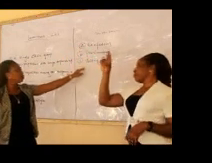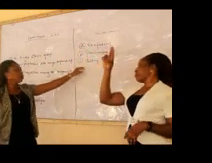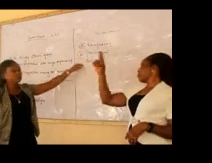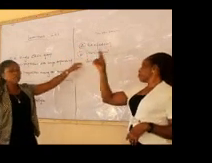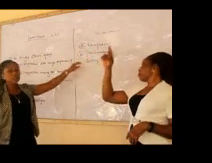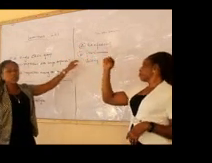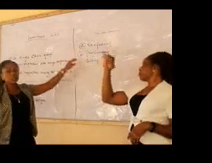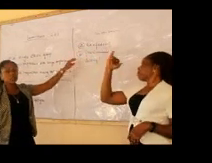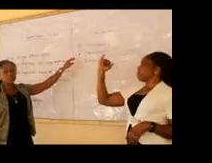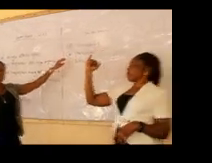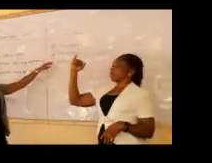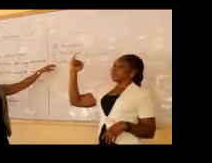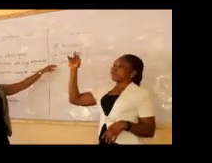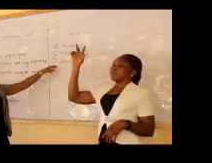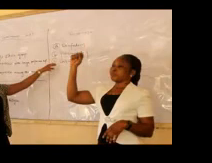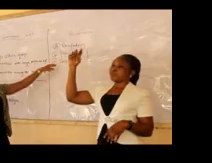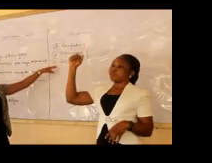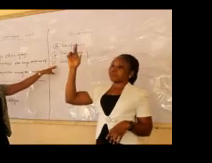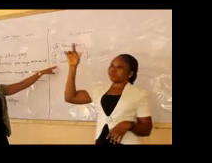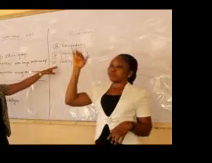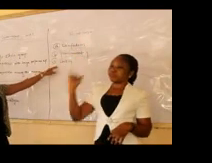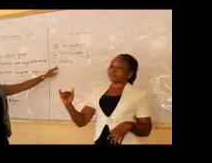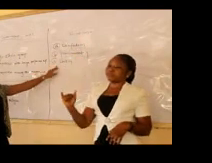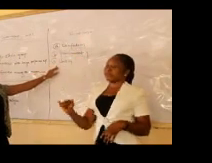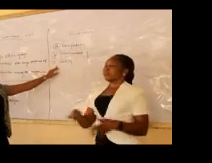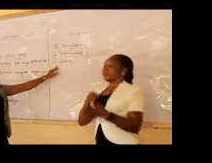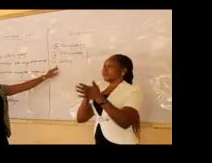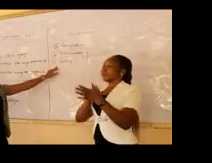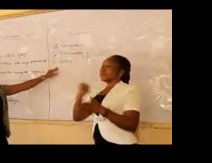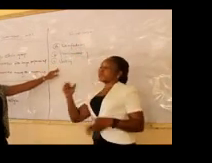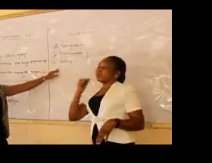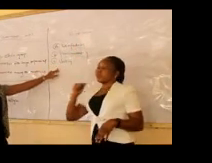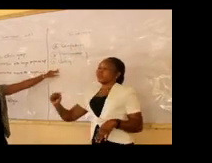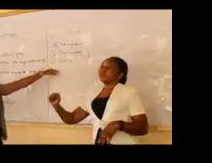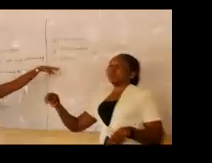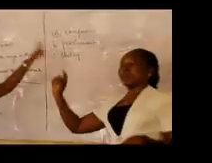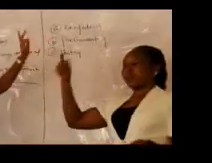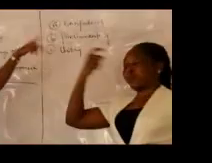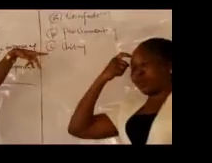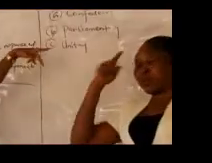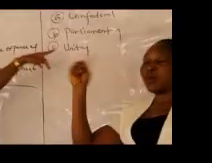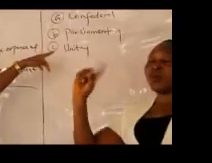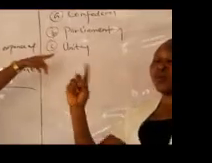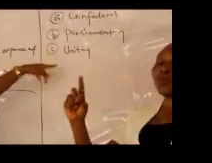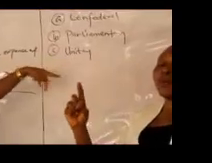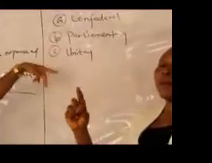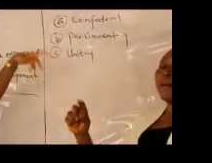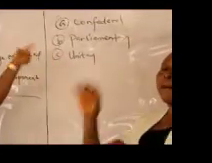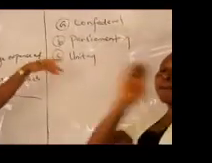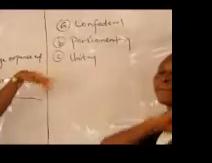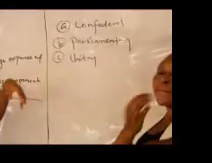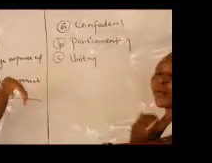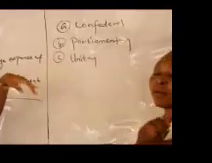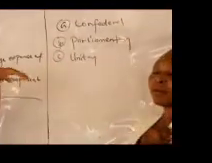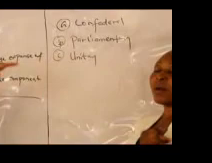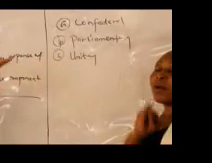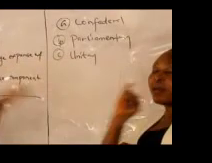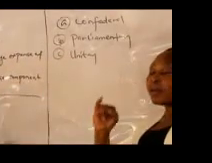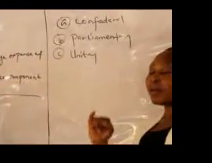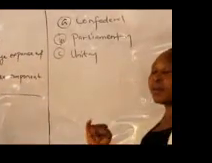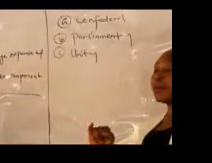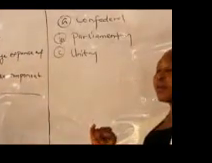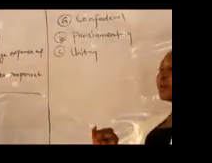Now, unitary government is that type of government where power is only focused on centered on the